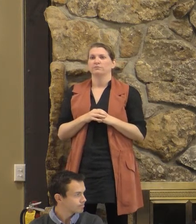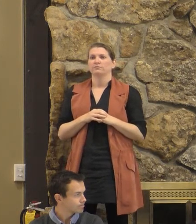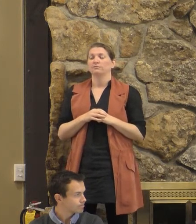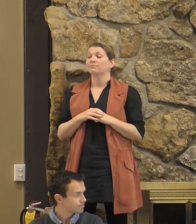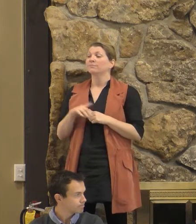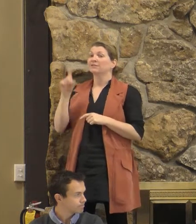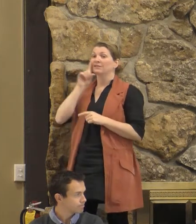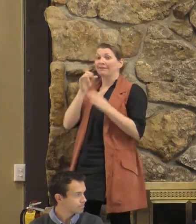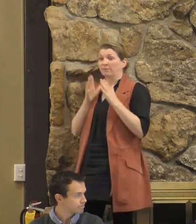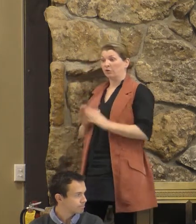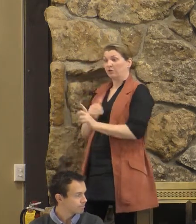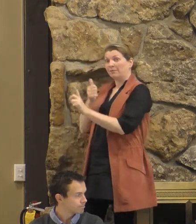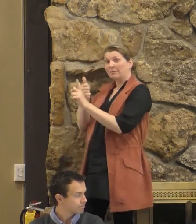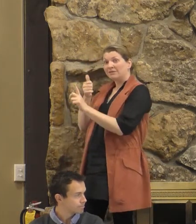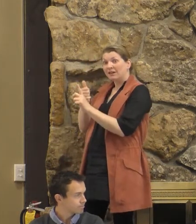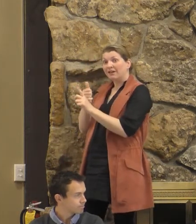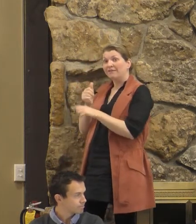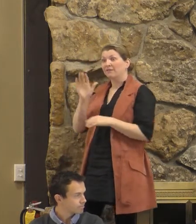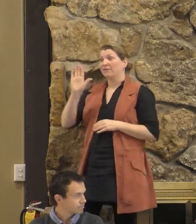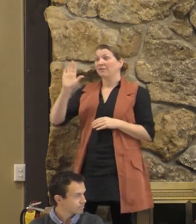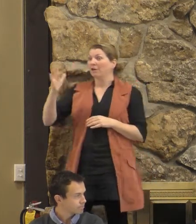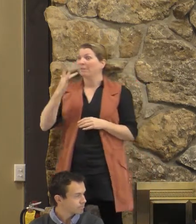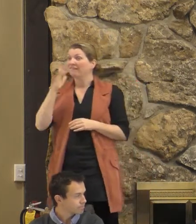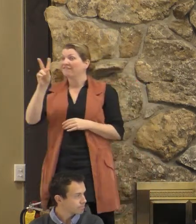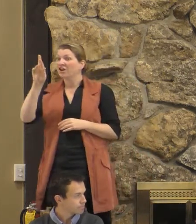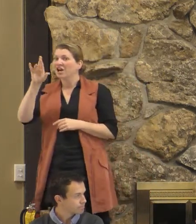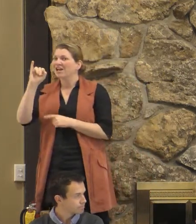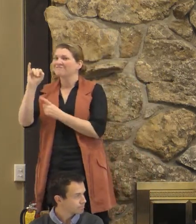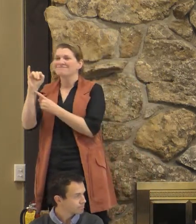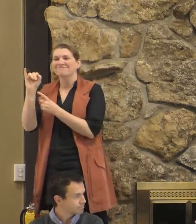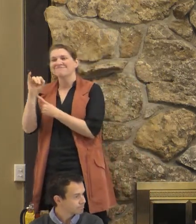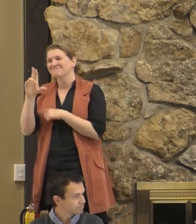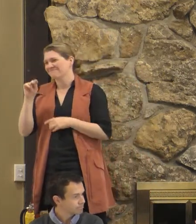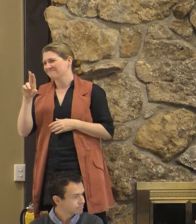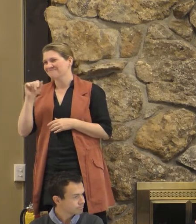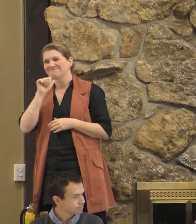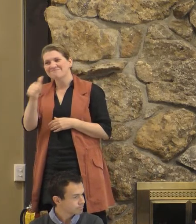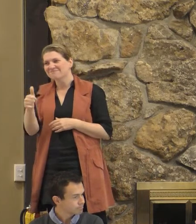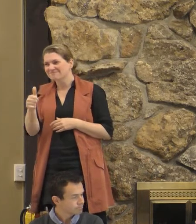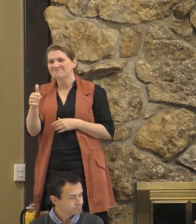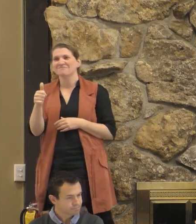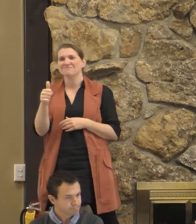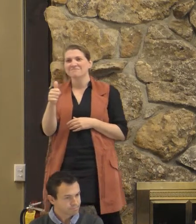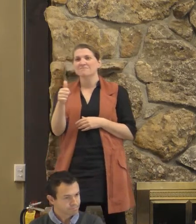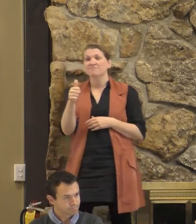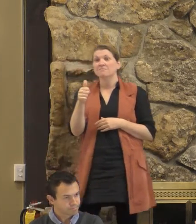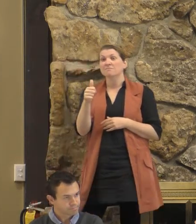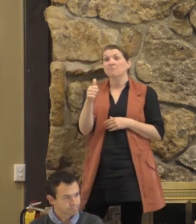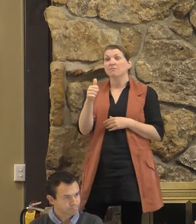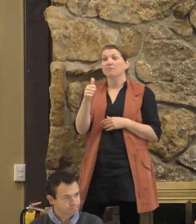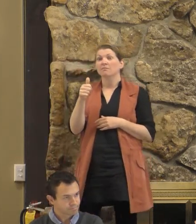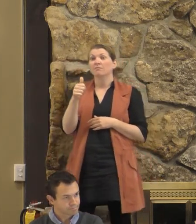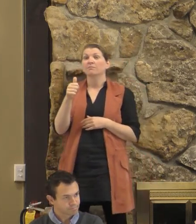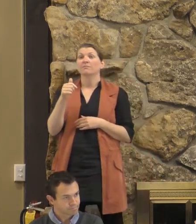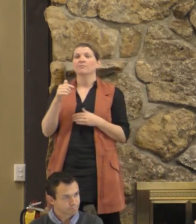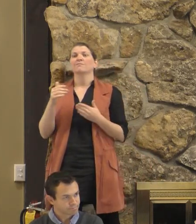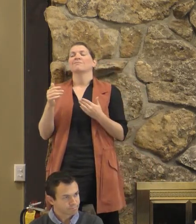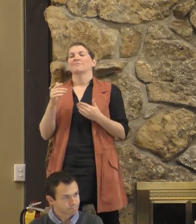interpreter. So the easy answer would probably be get a live interpreter in most